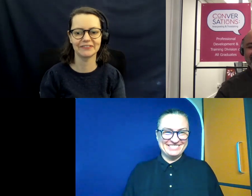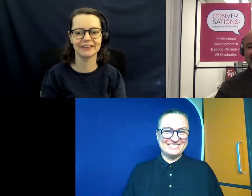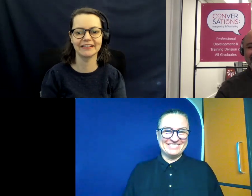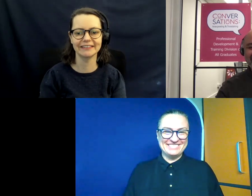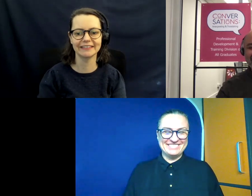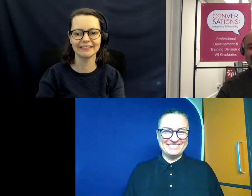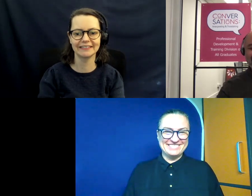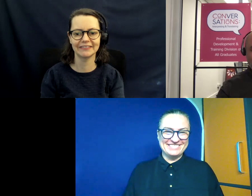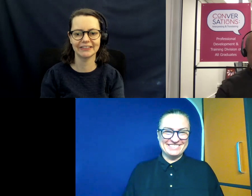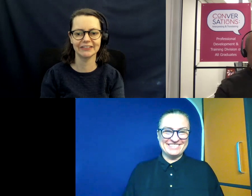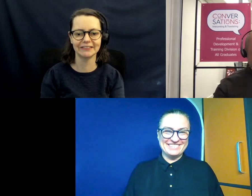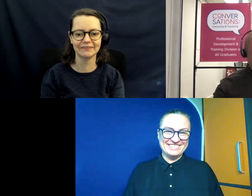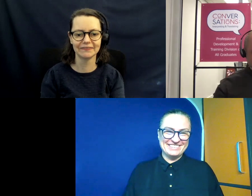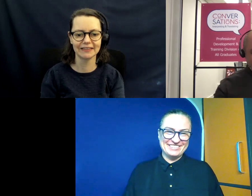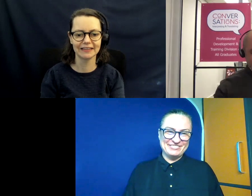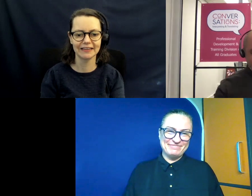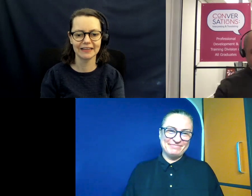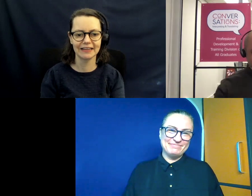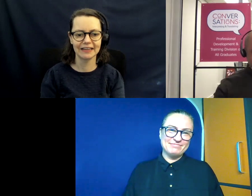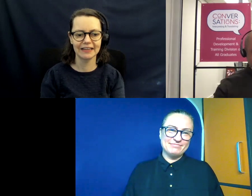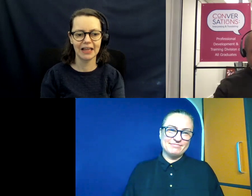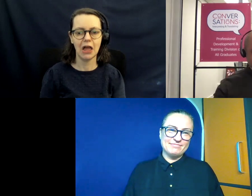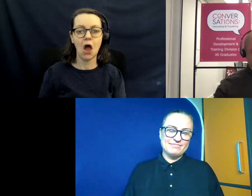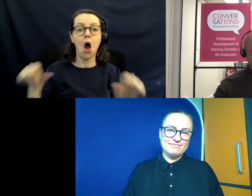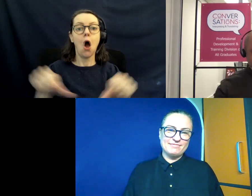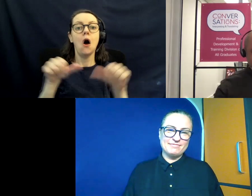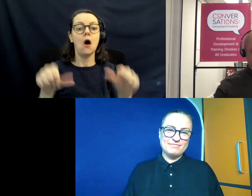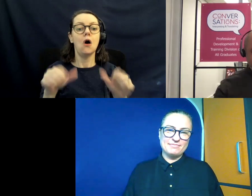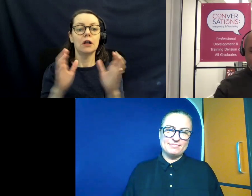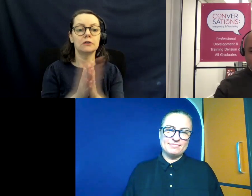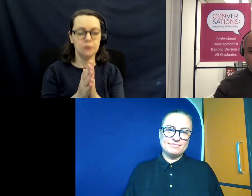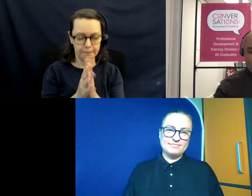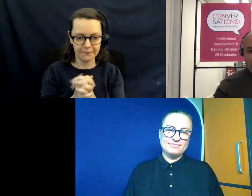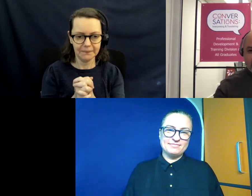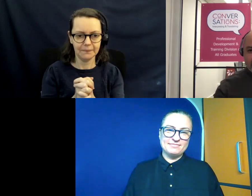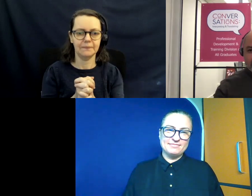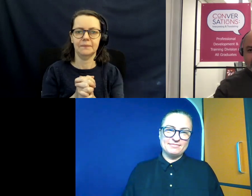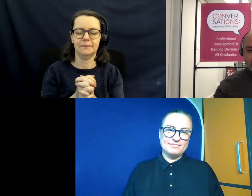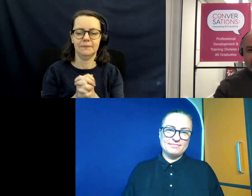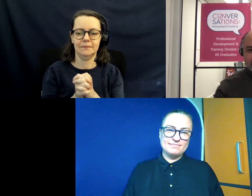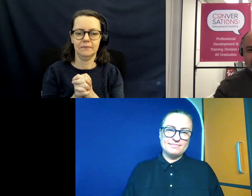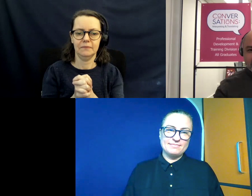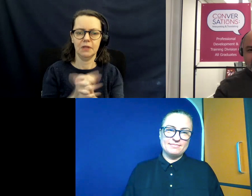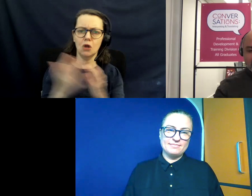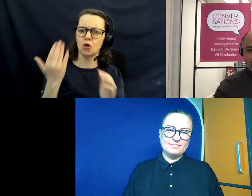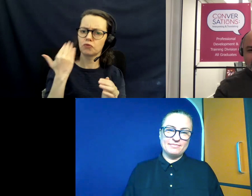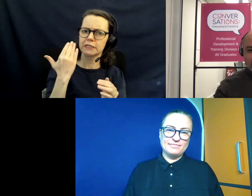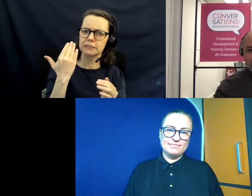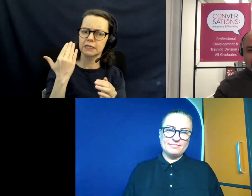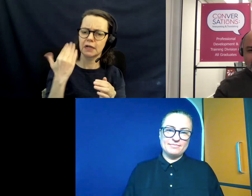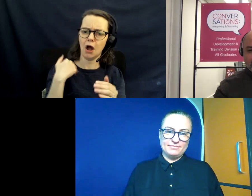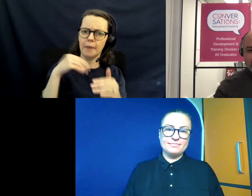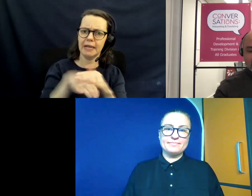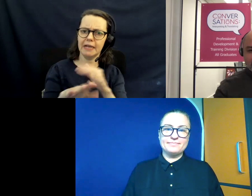That's very nice. Very cute. So, look, I just recently got onto